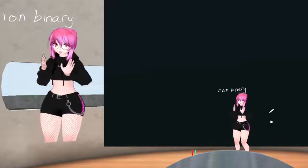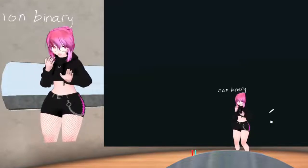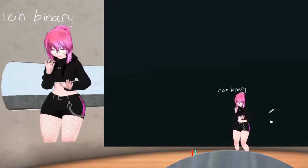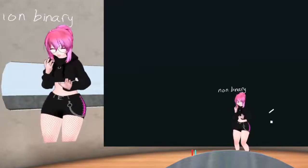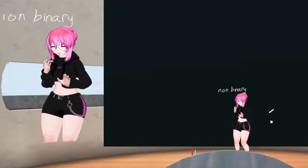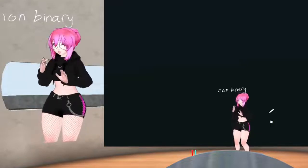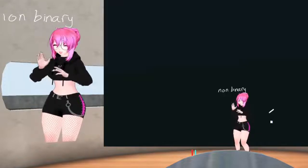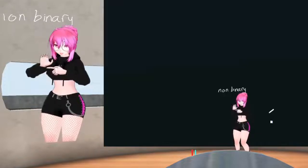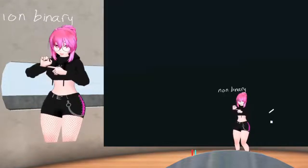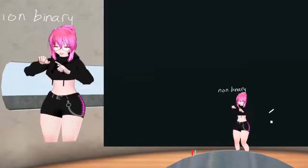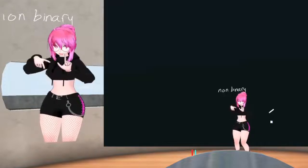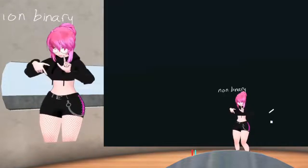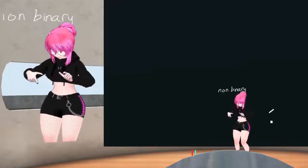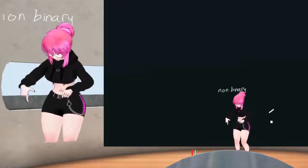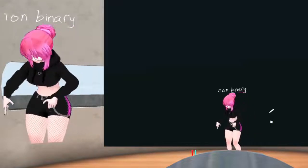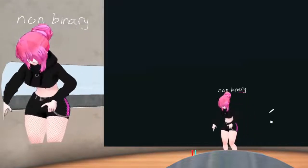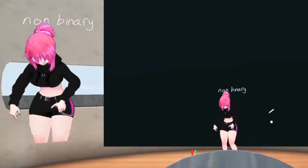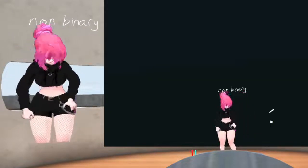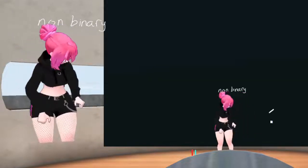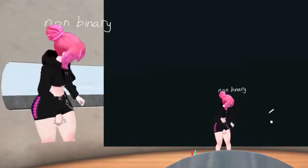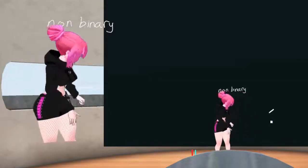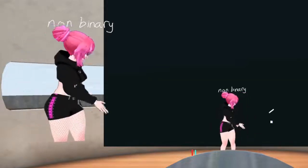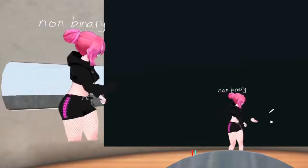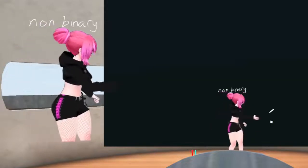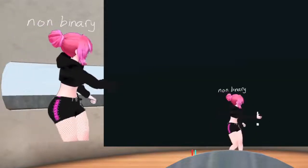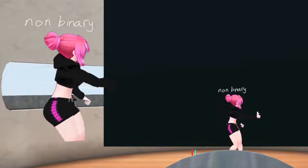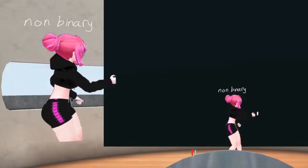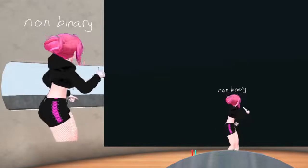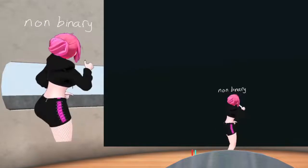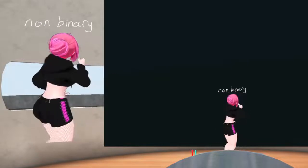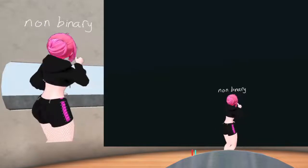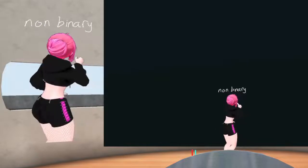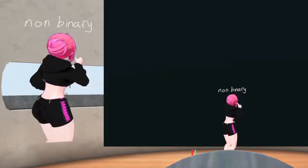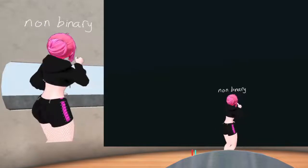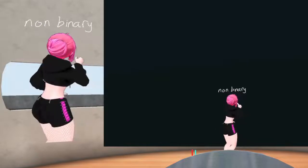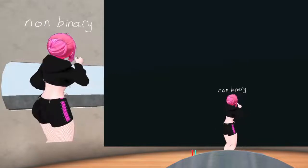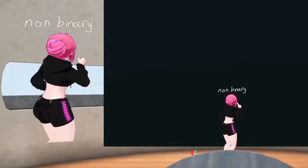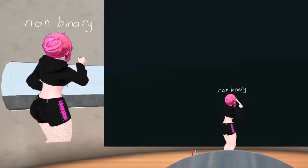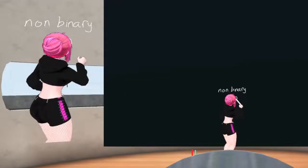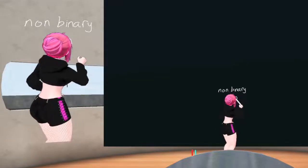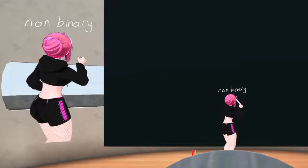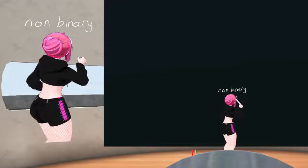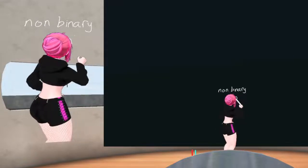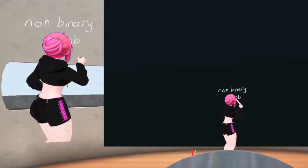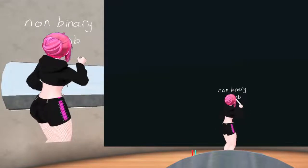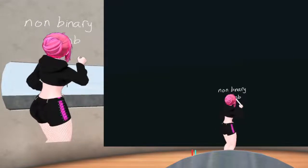that they prefer NB, like ENBY. If I could write that.